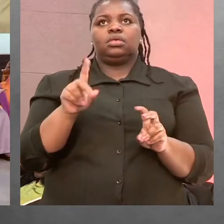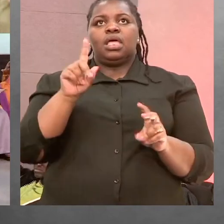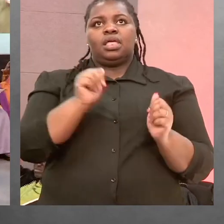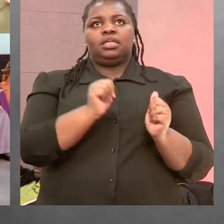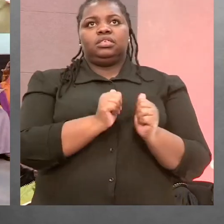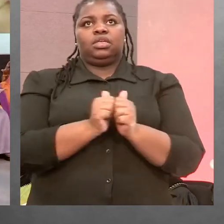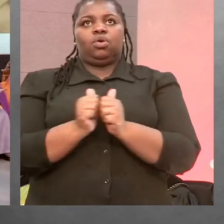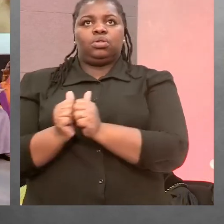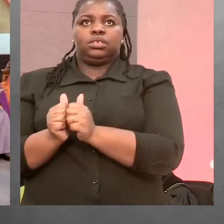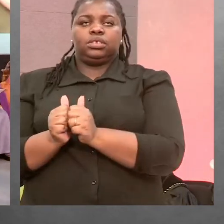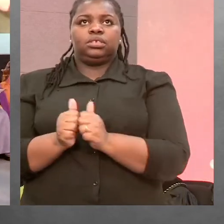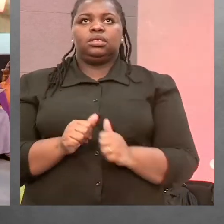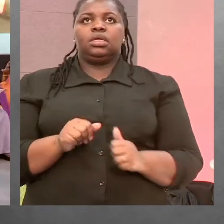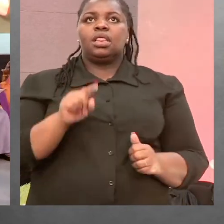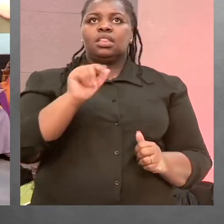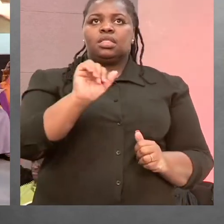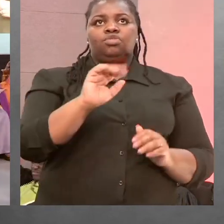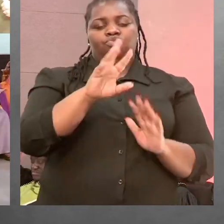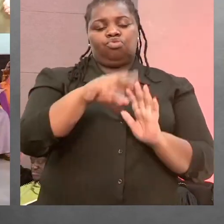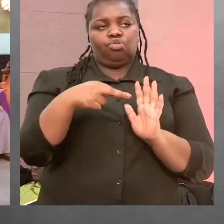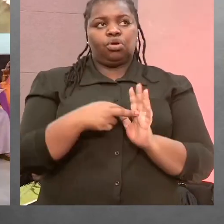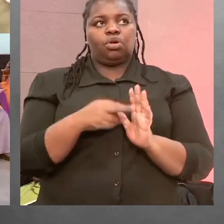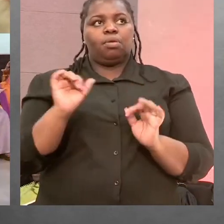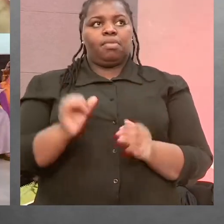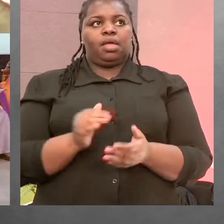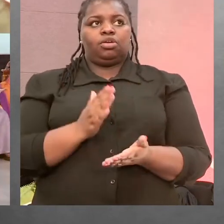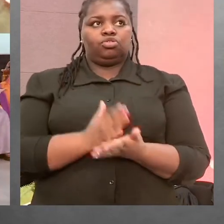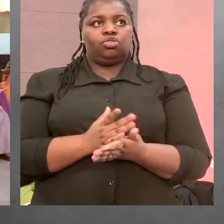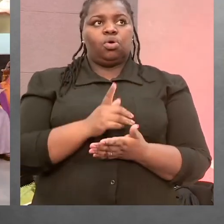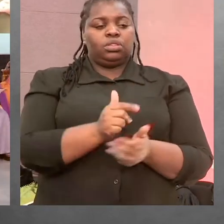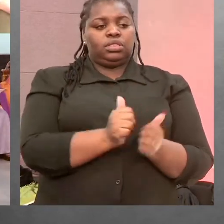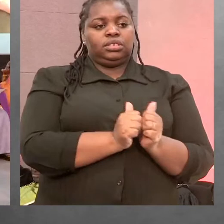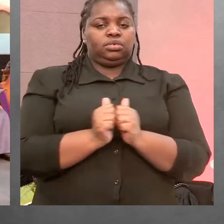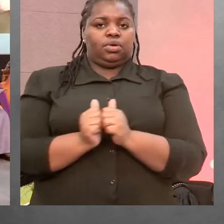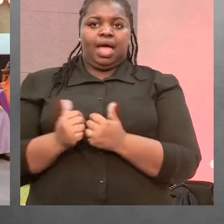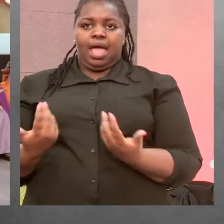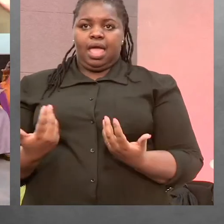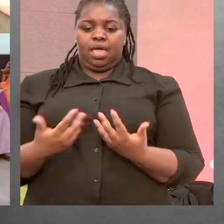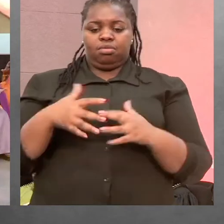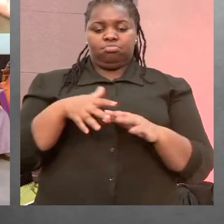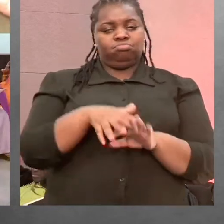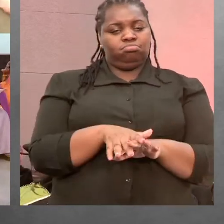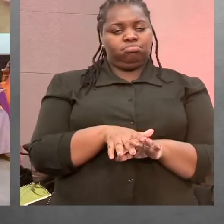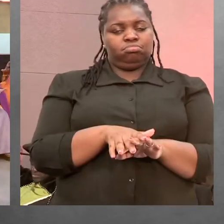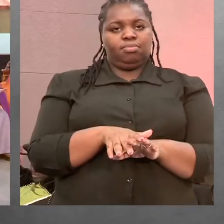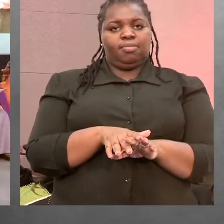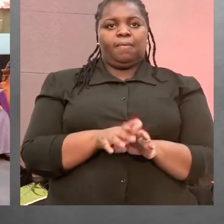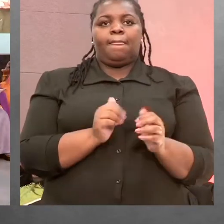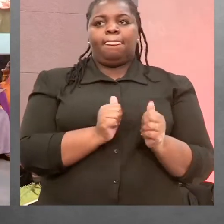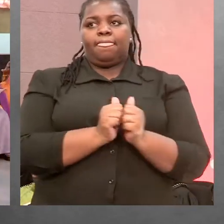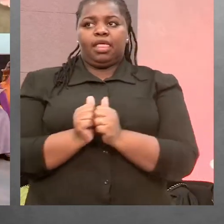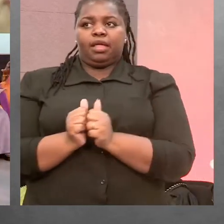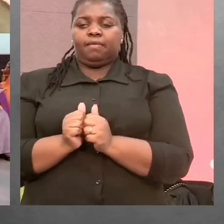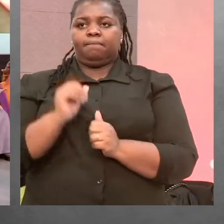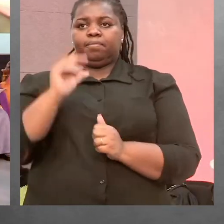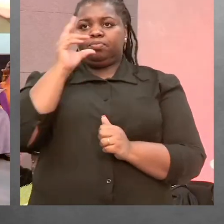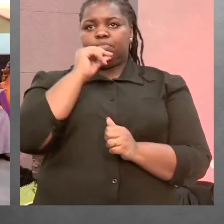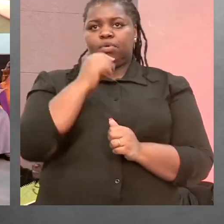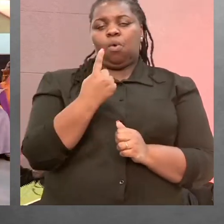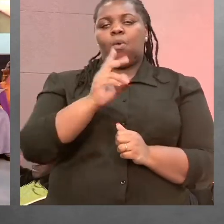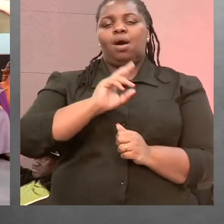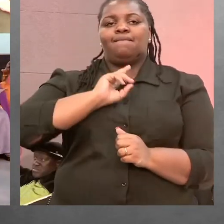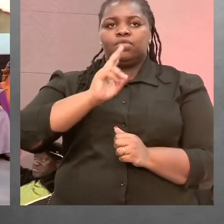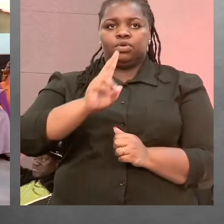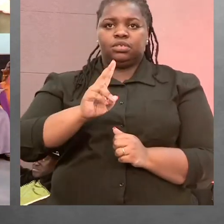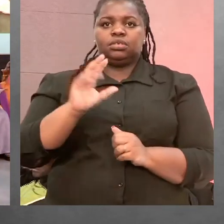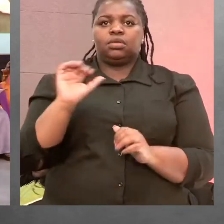stakeholders. It is your role to make sure that stakeholders are united. Stakeholders speak in one voice.